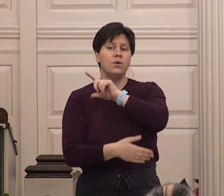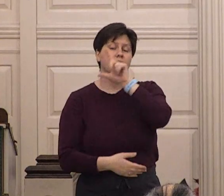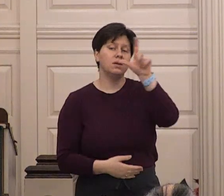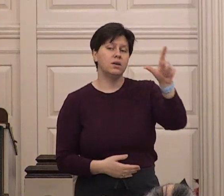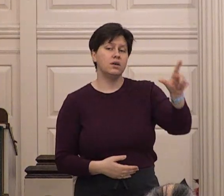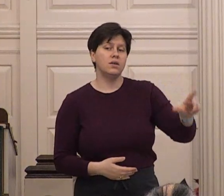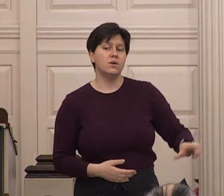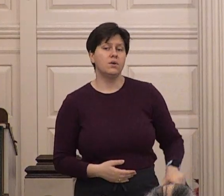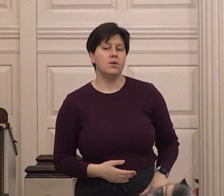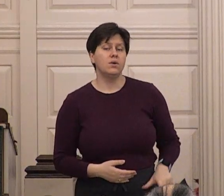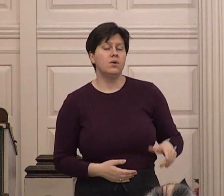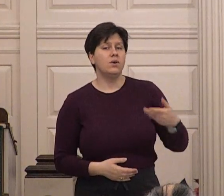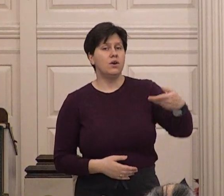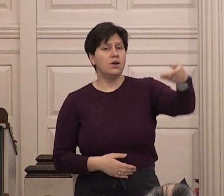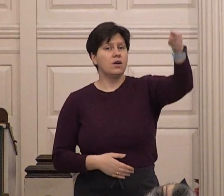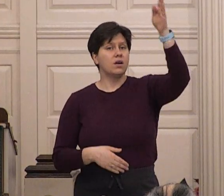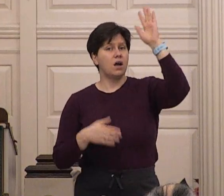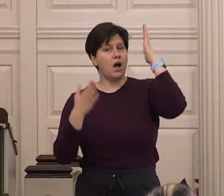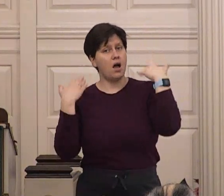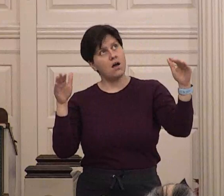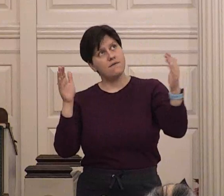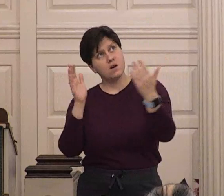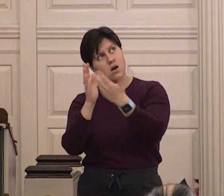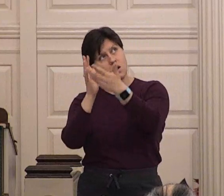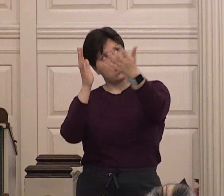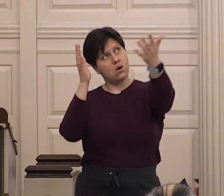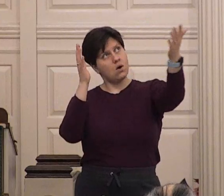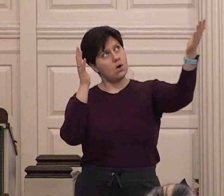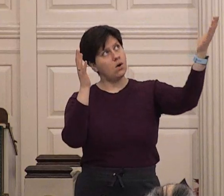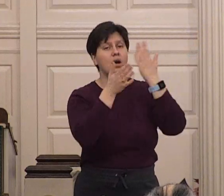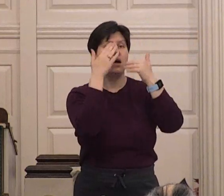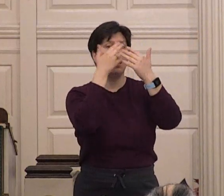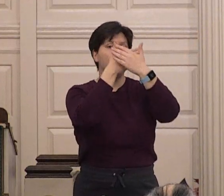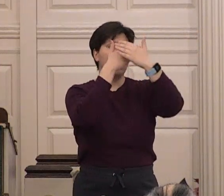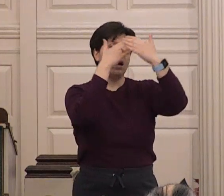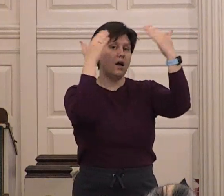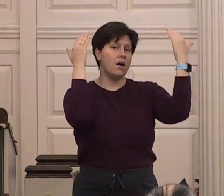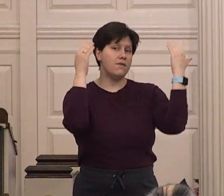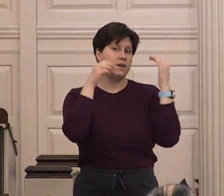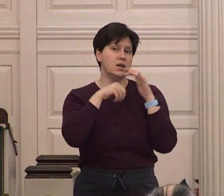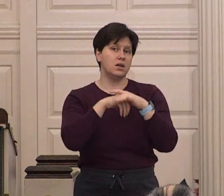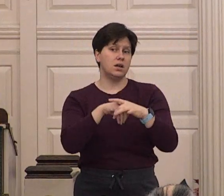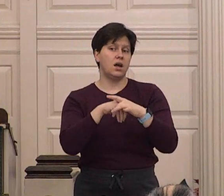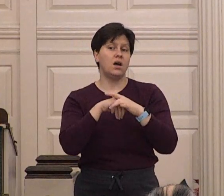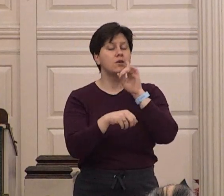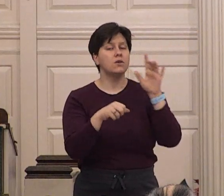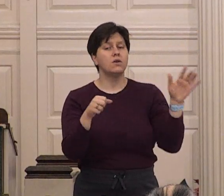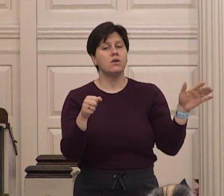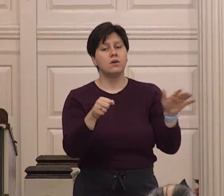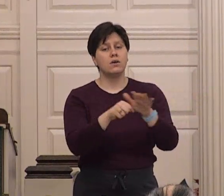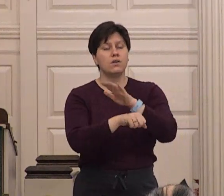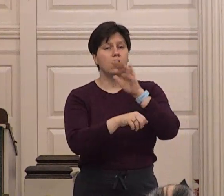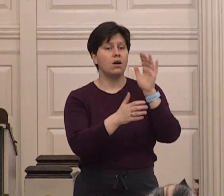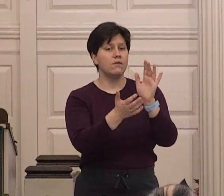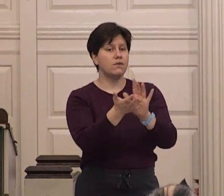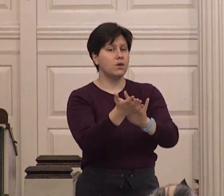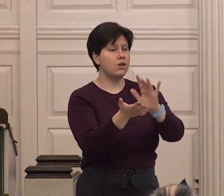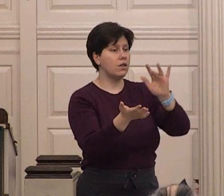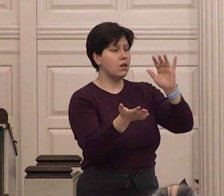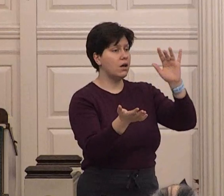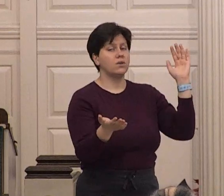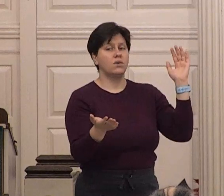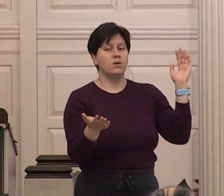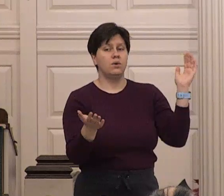holy Lord God of hosts, heaven and earth are full of